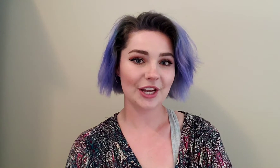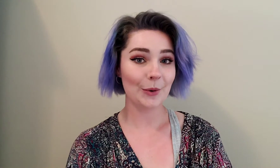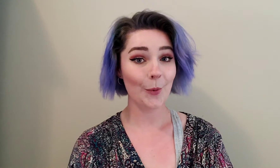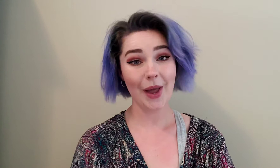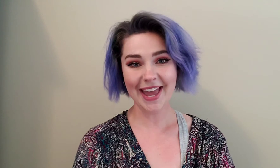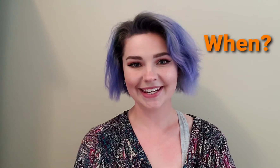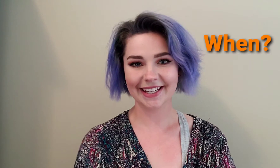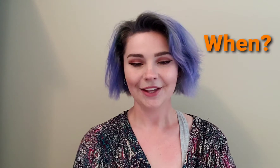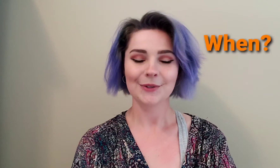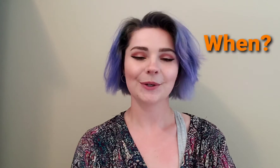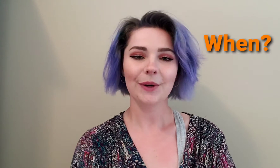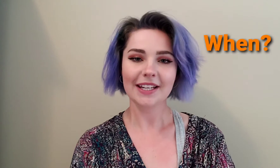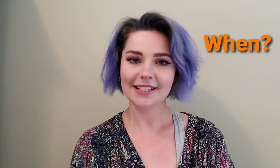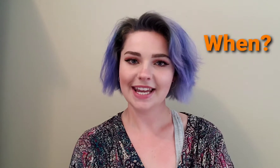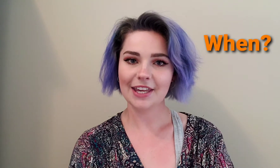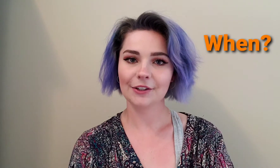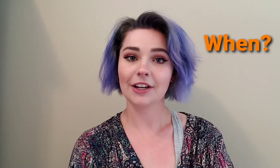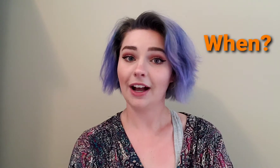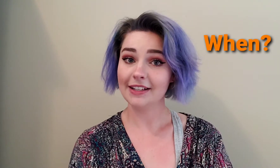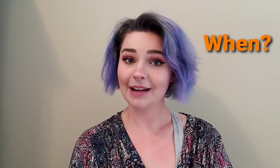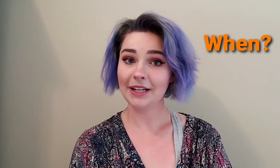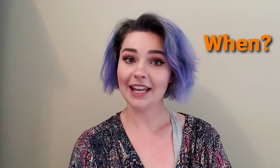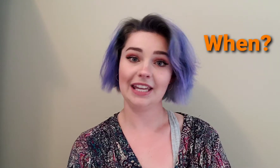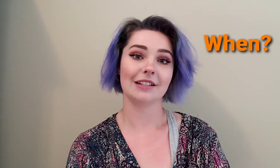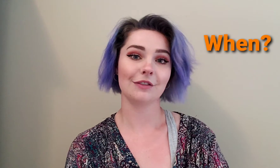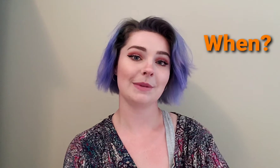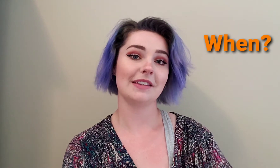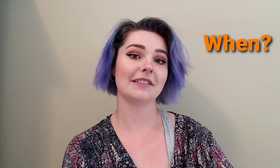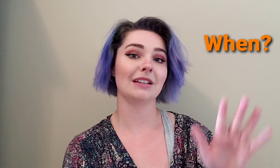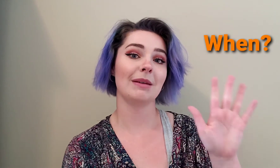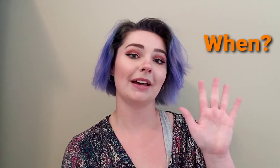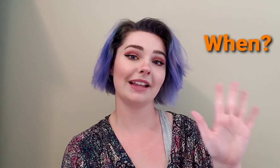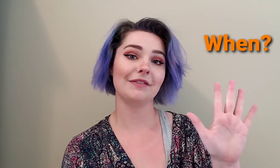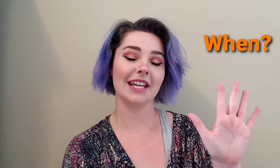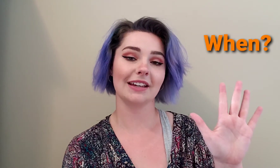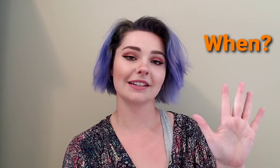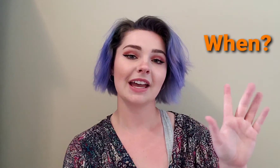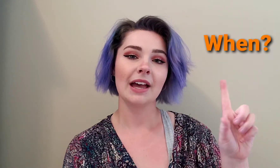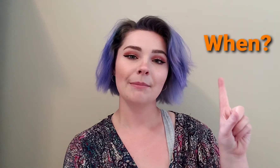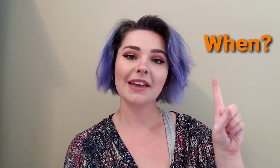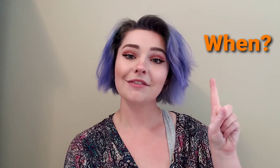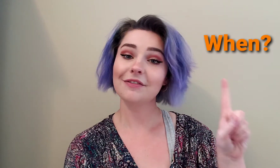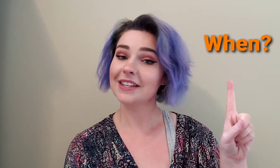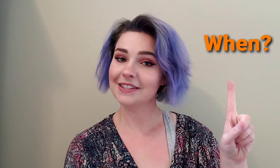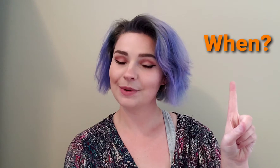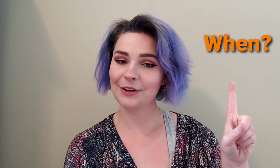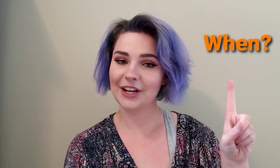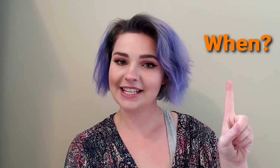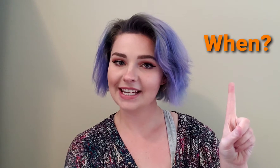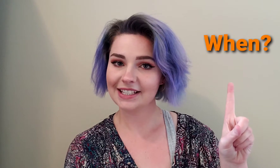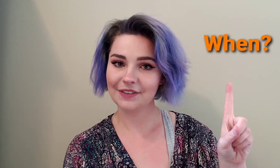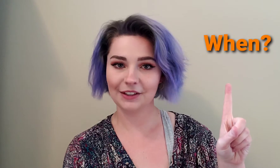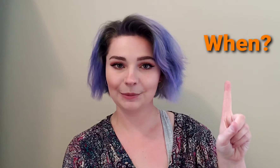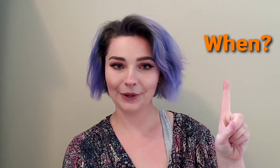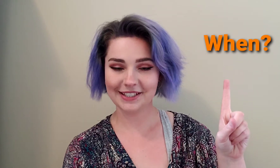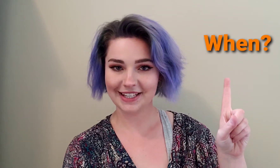question when. So go ahead and take your non-dominant hand. For me, this is going to be my left hand. Make a fist with your index finger pointed